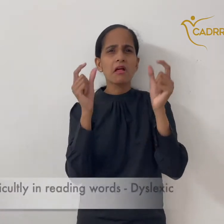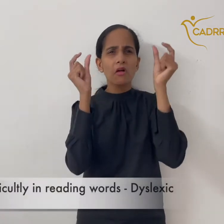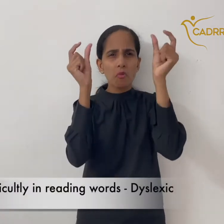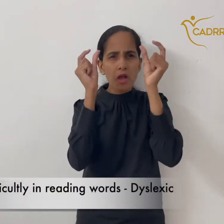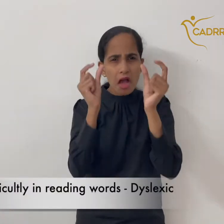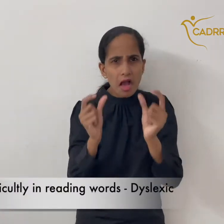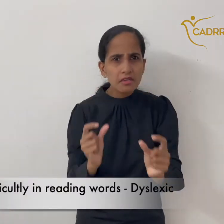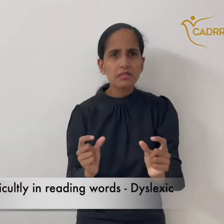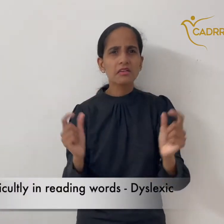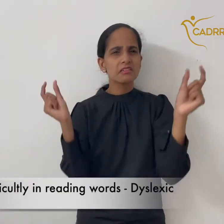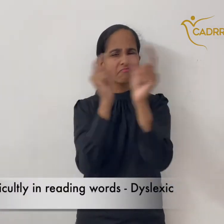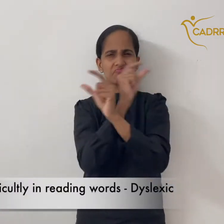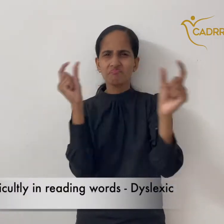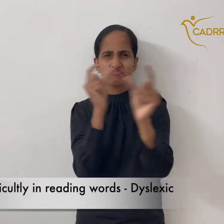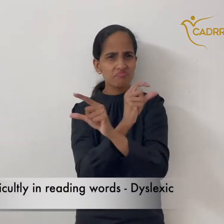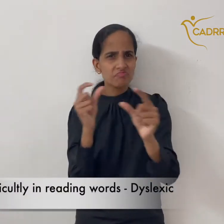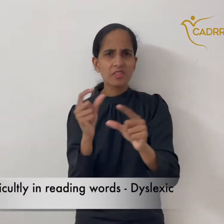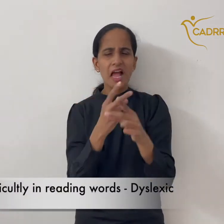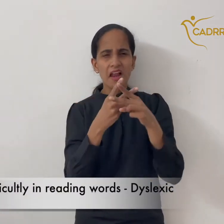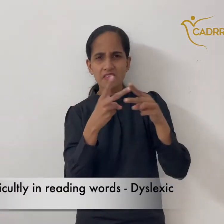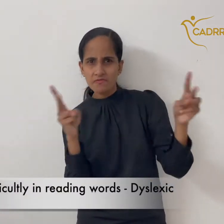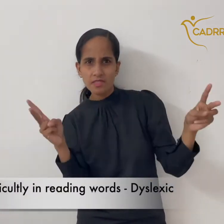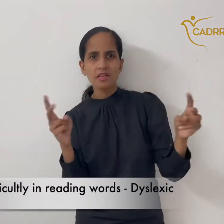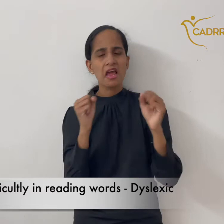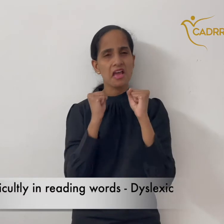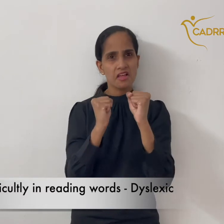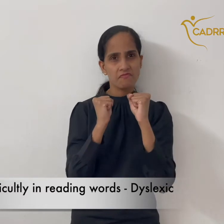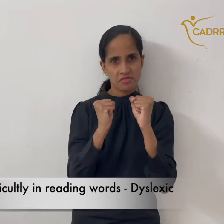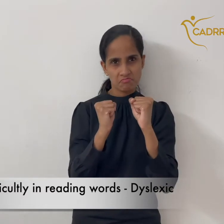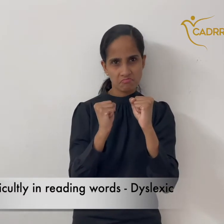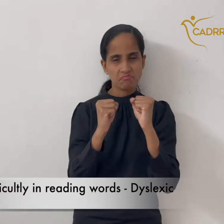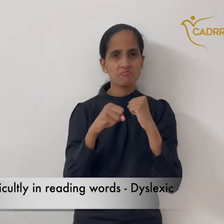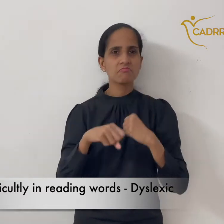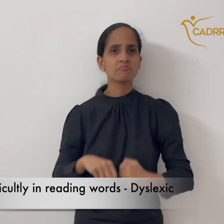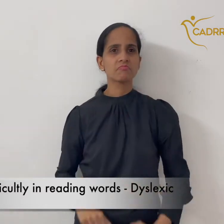Having difficulties in reading words, dyslexic.